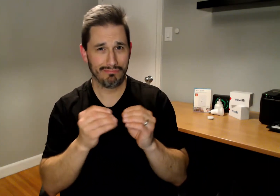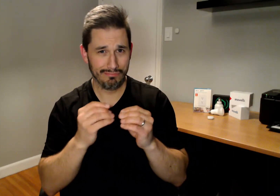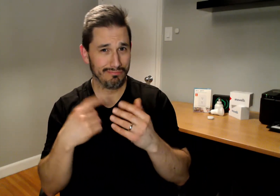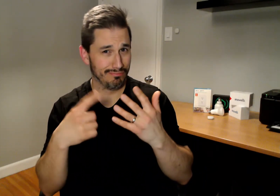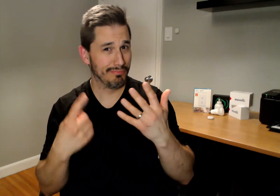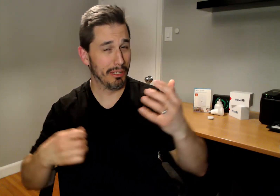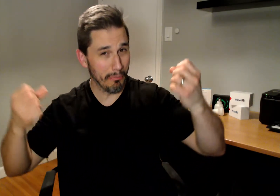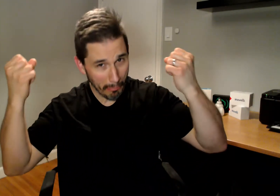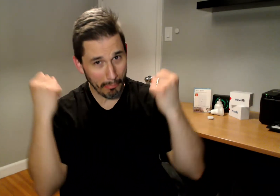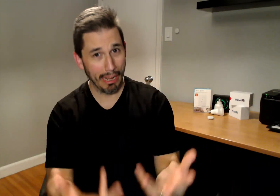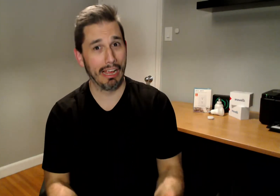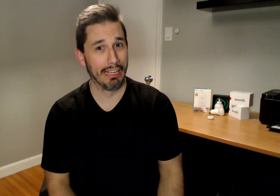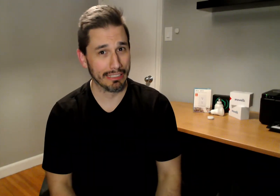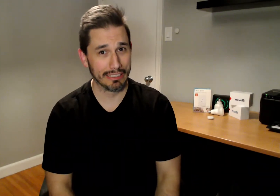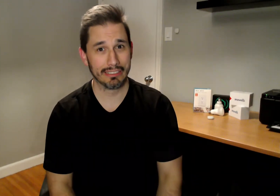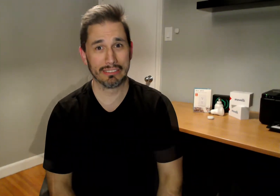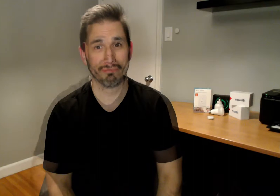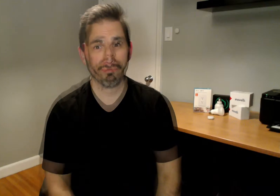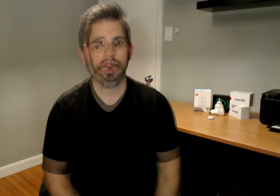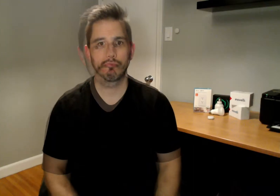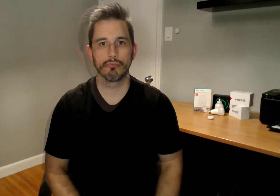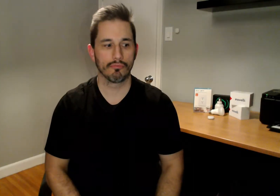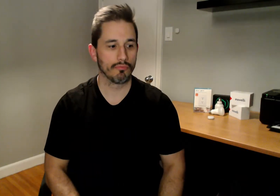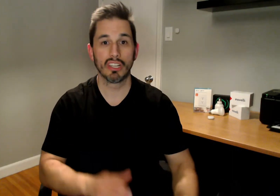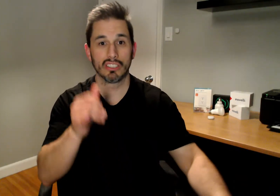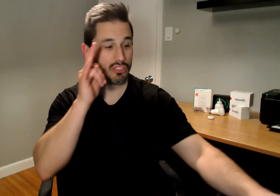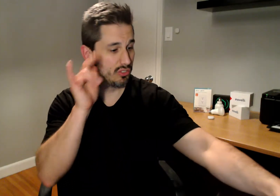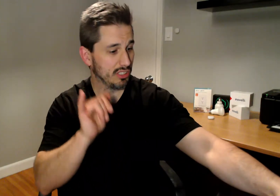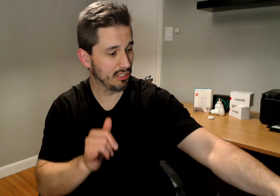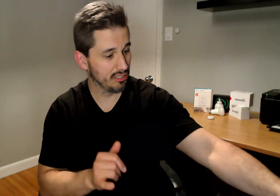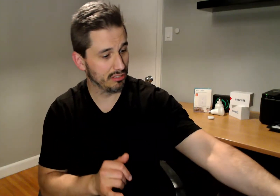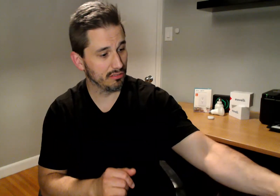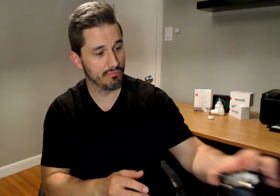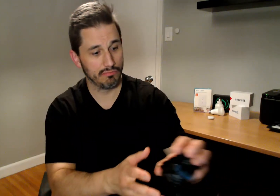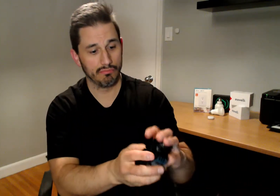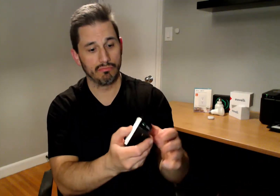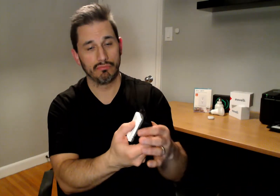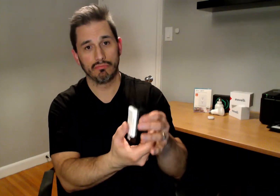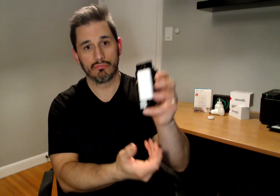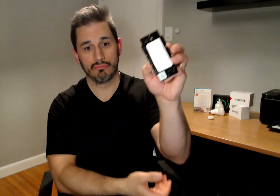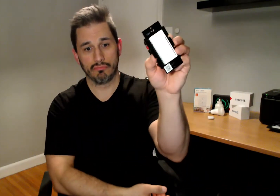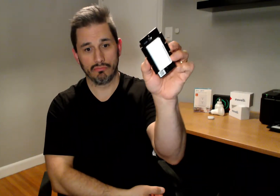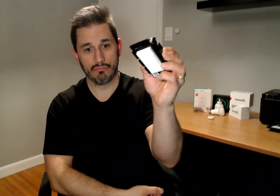just the simple on and off. This is what it looks like out of box.